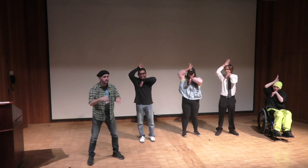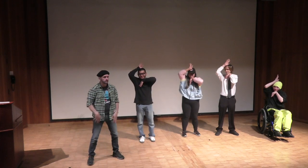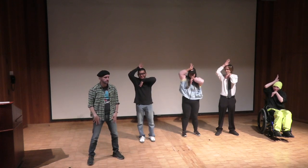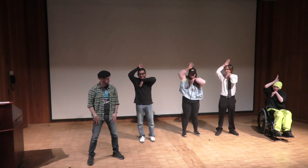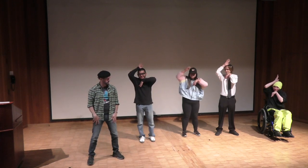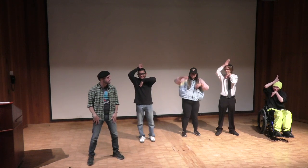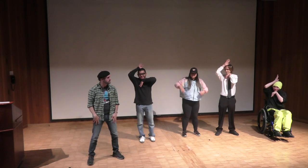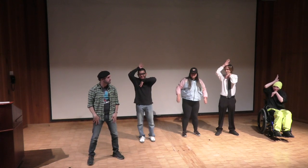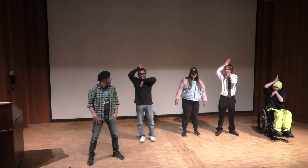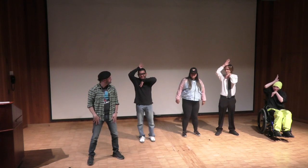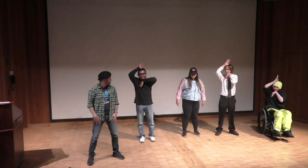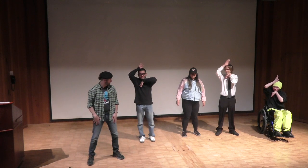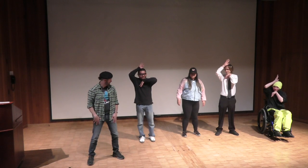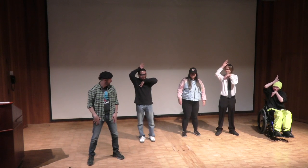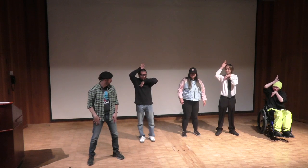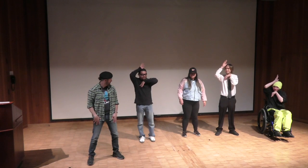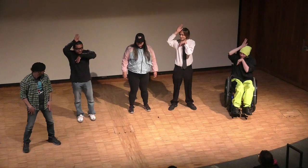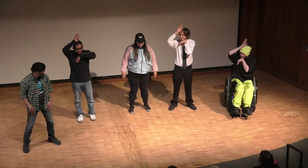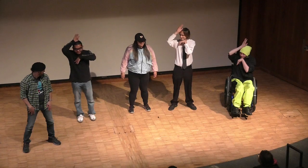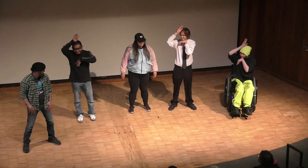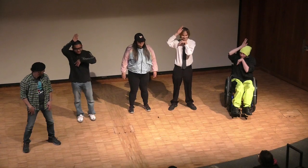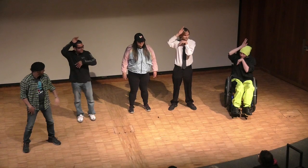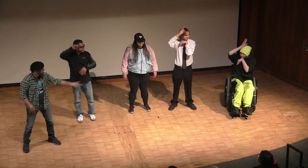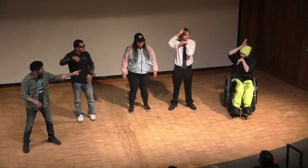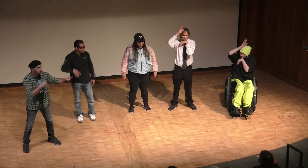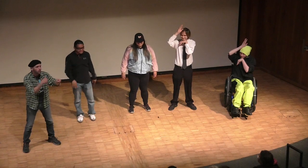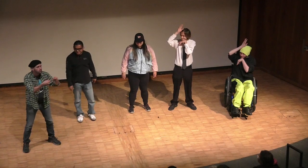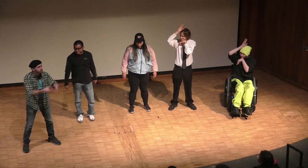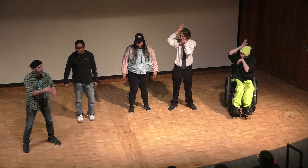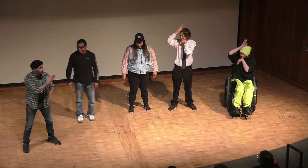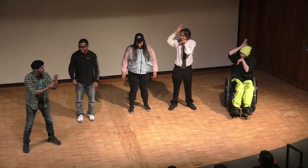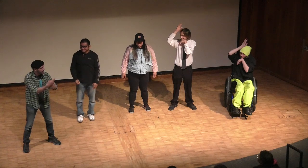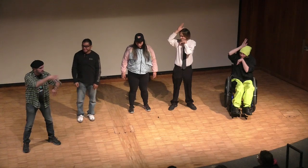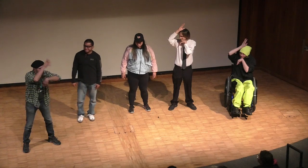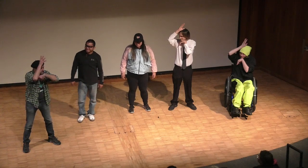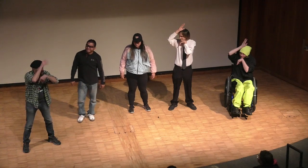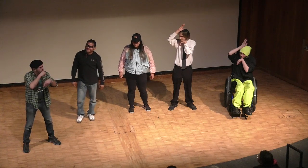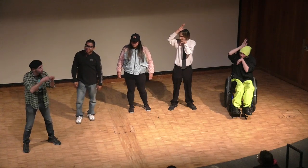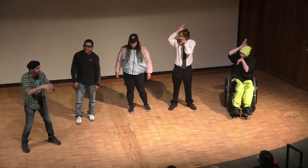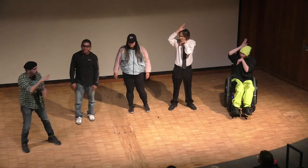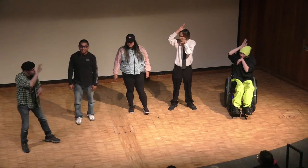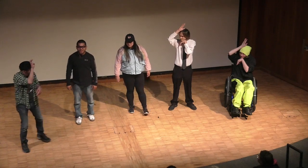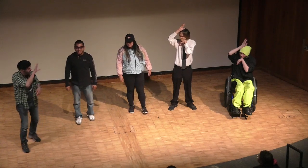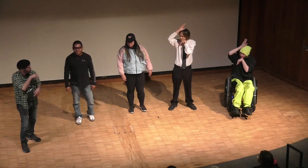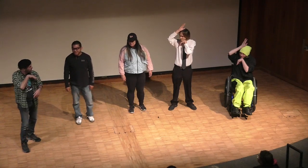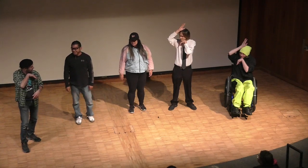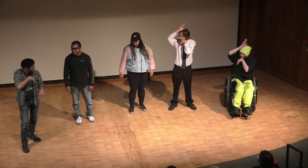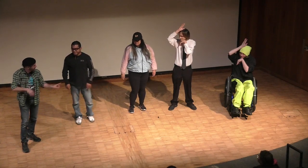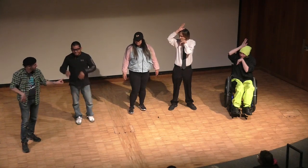And you know how roosters move their heads like this, right? You don't drop your hands, just